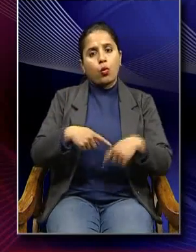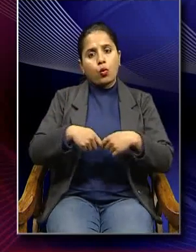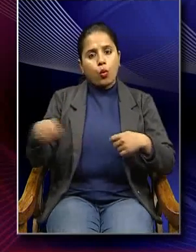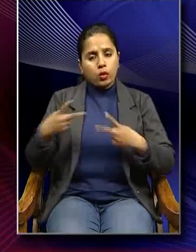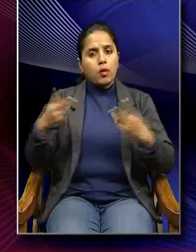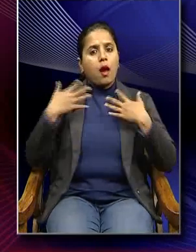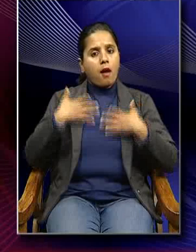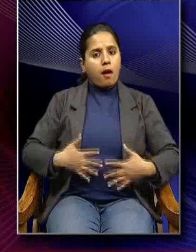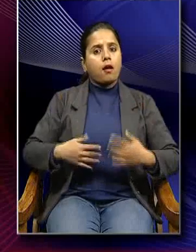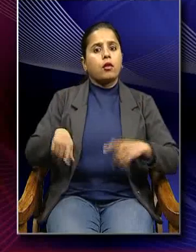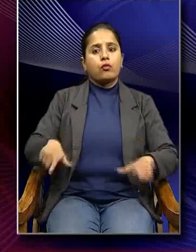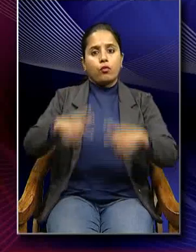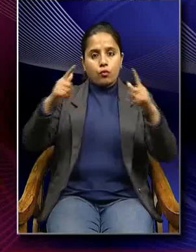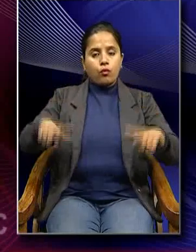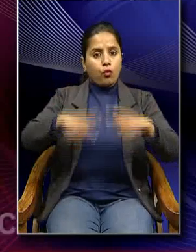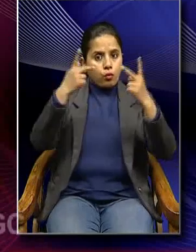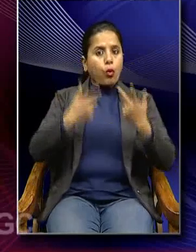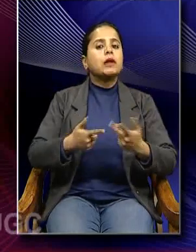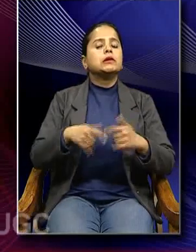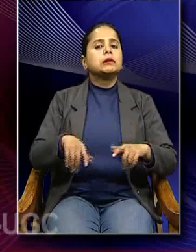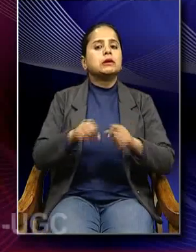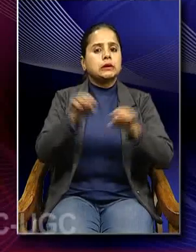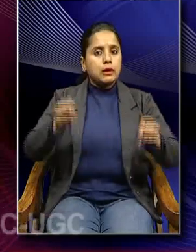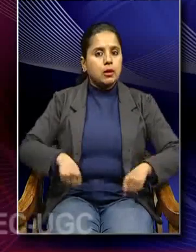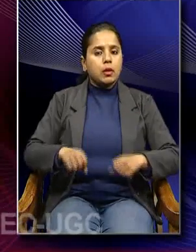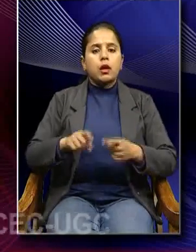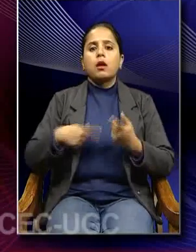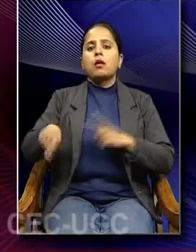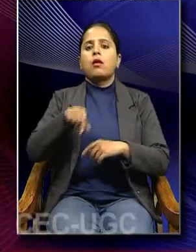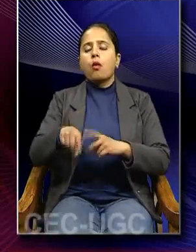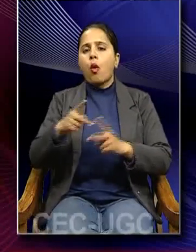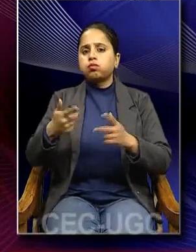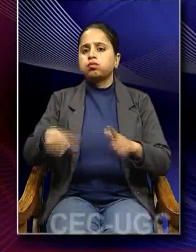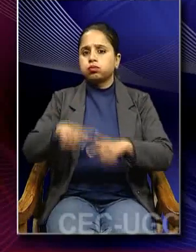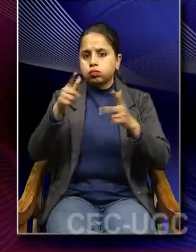health of the forest systems or ecosystem is not jeopardized.